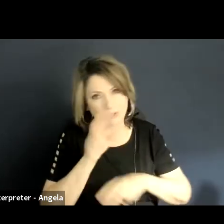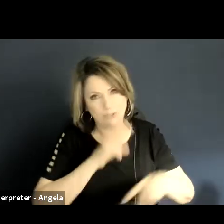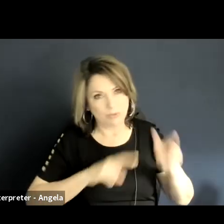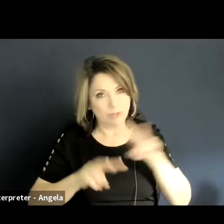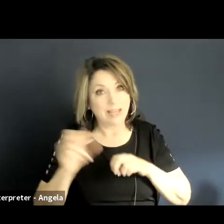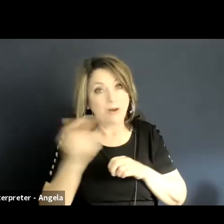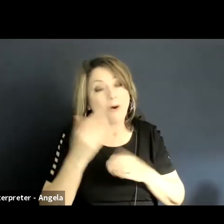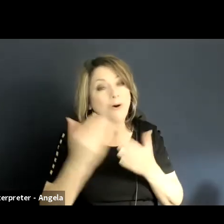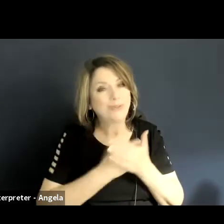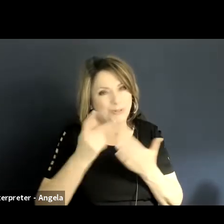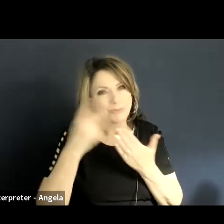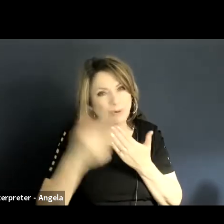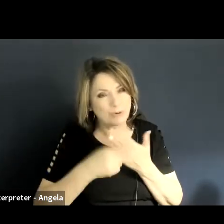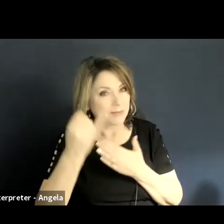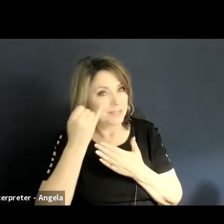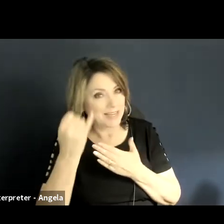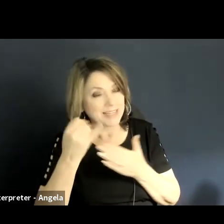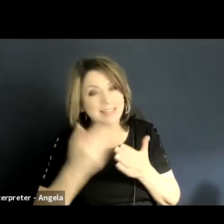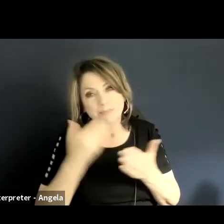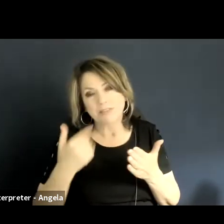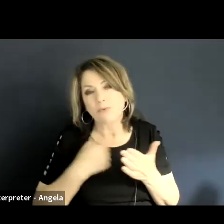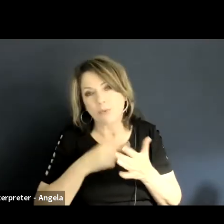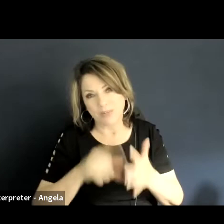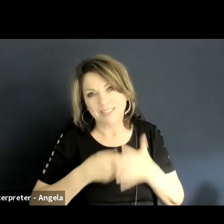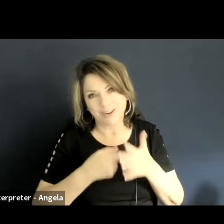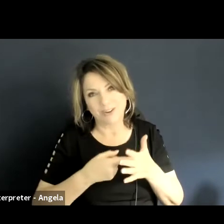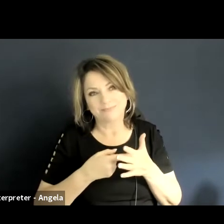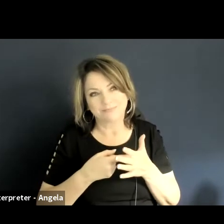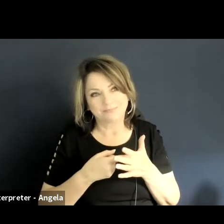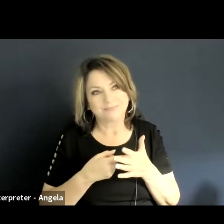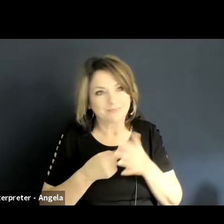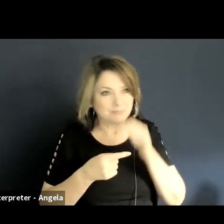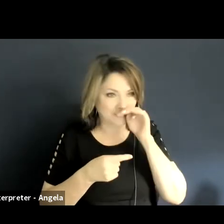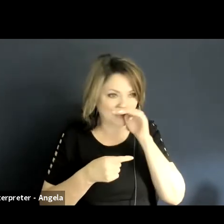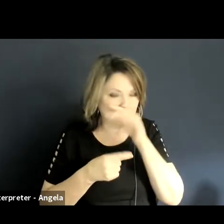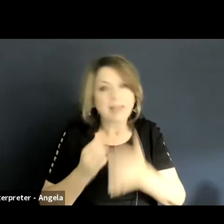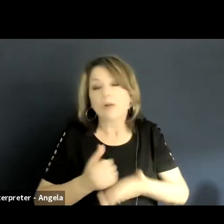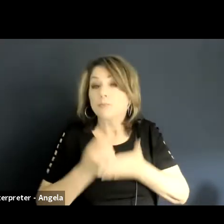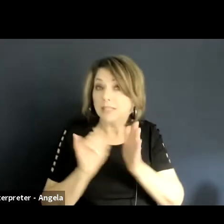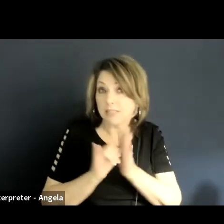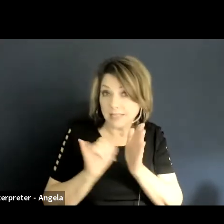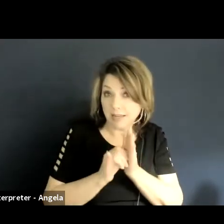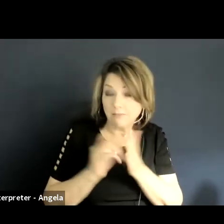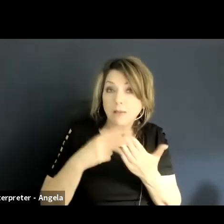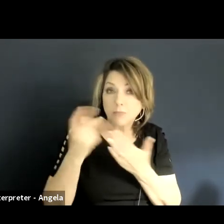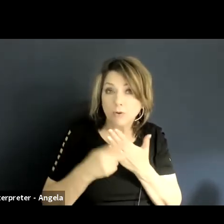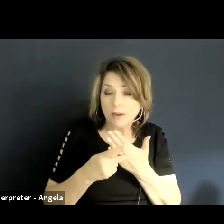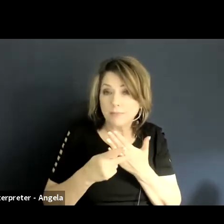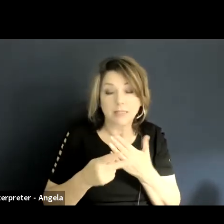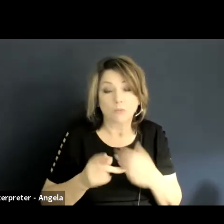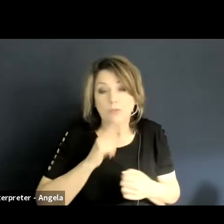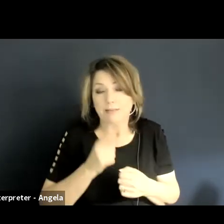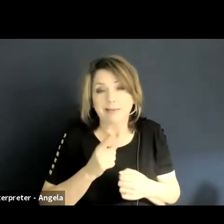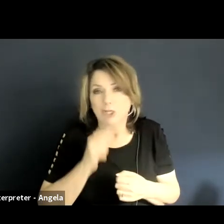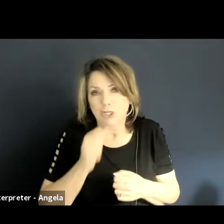new ideas before we start anything. And it has helped us identify programs that we really couldn't